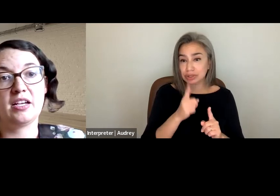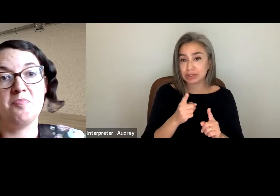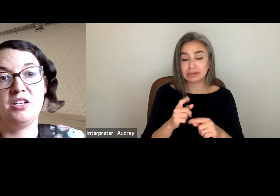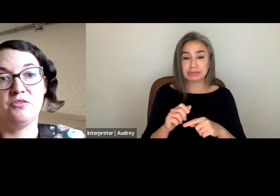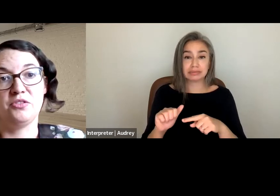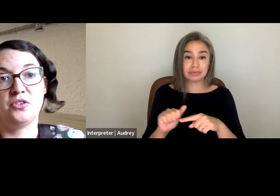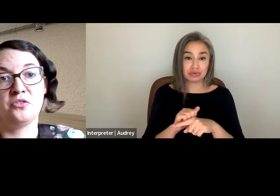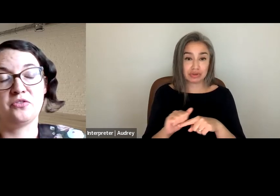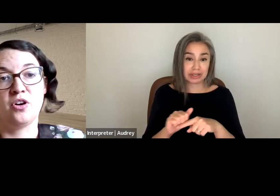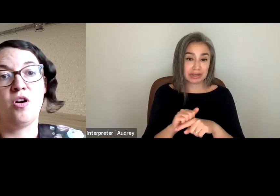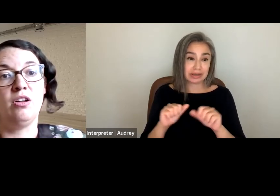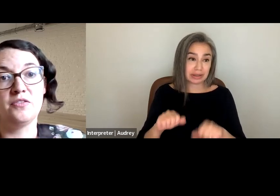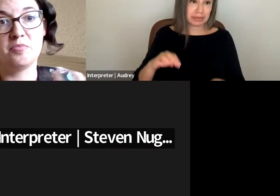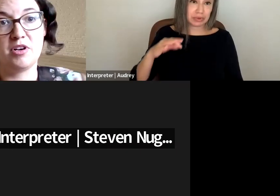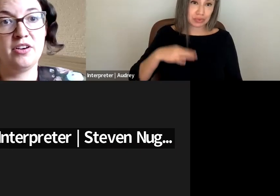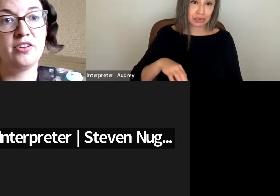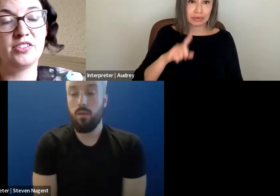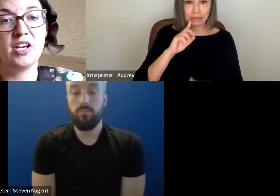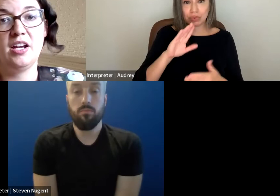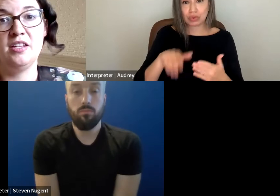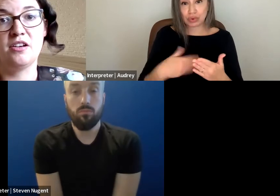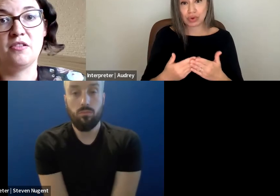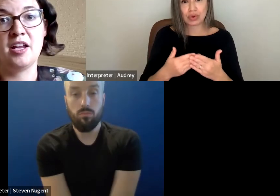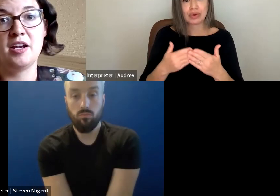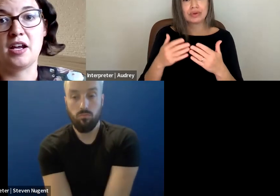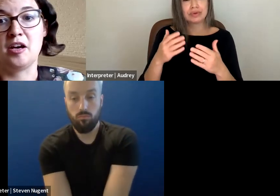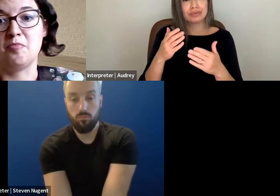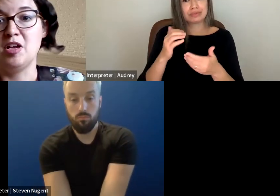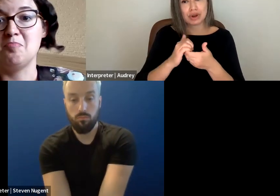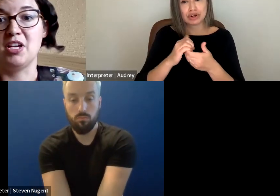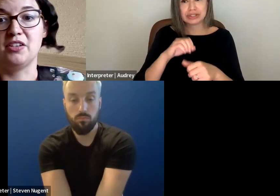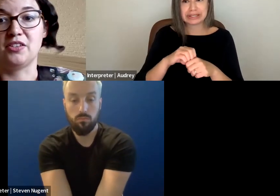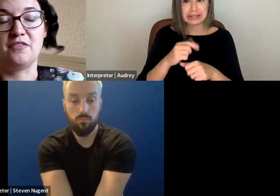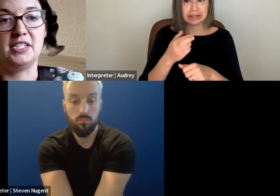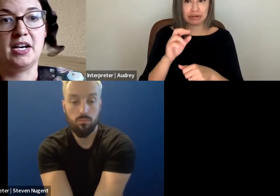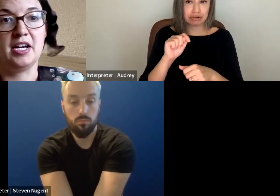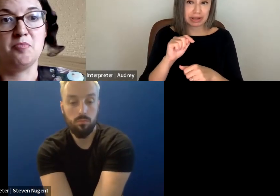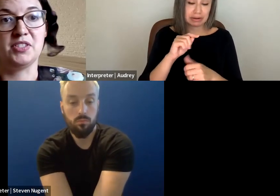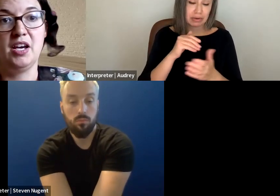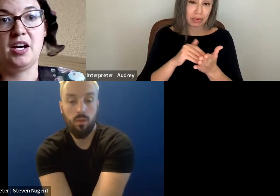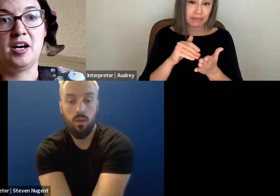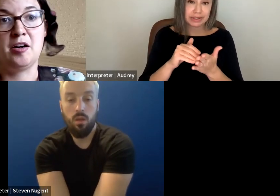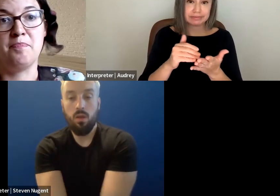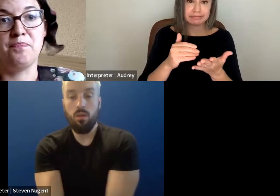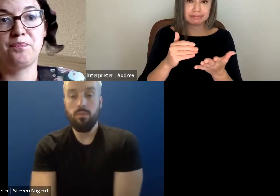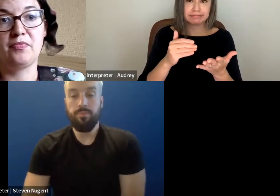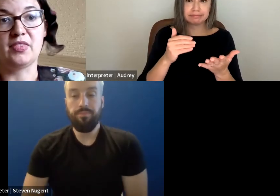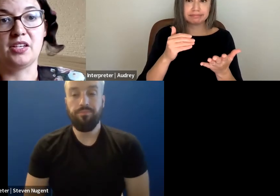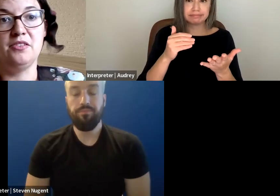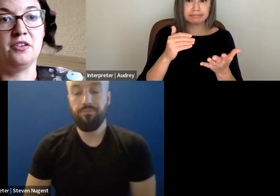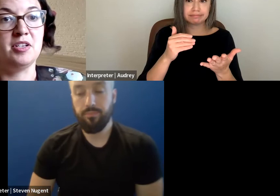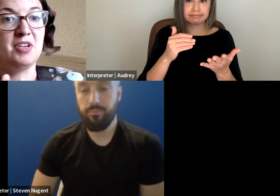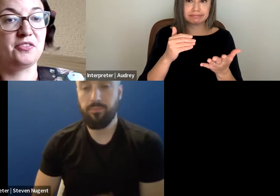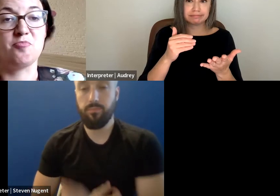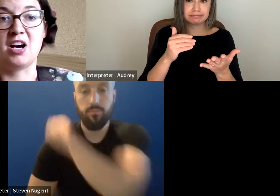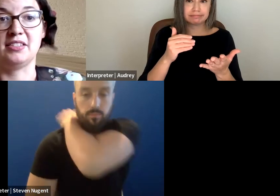training can be useful for all of the partners in the grant, because oftentimes,